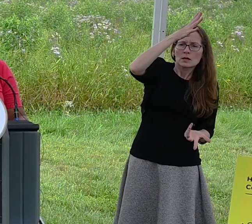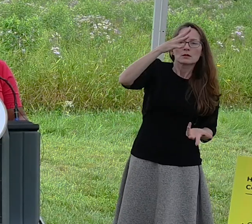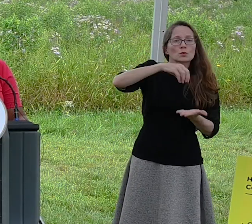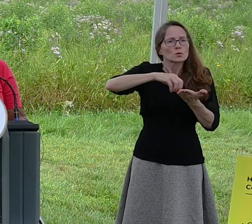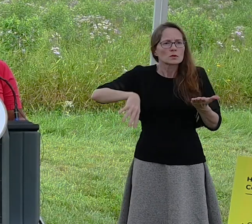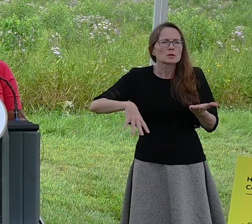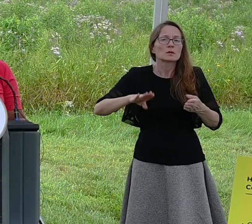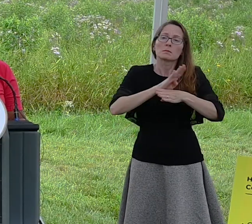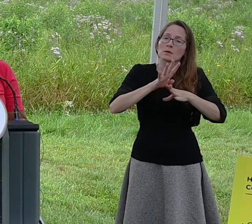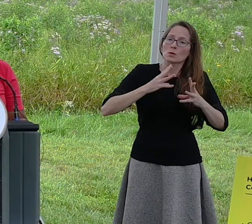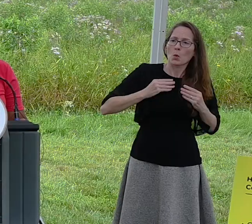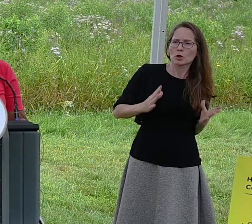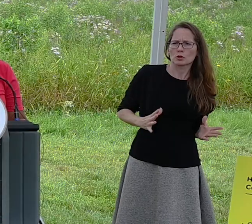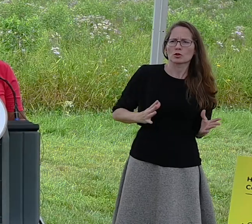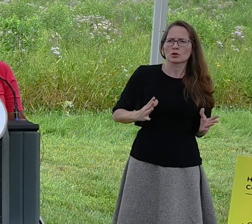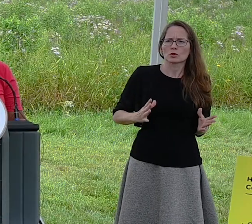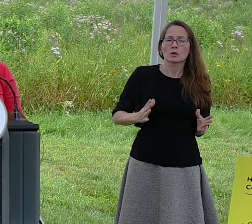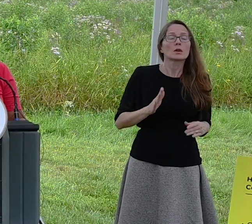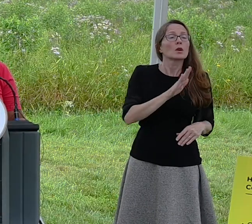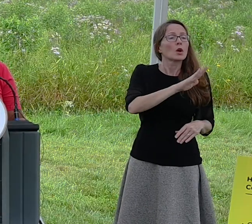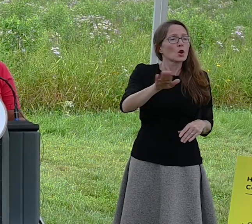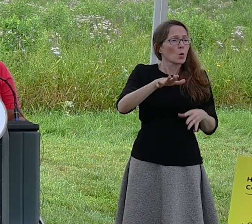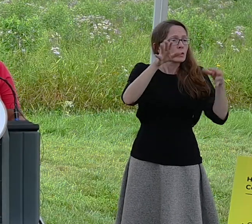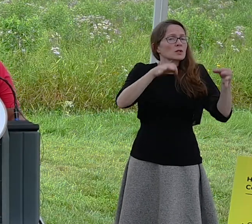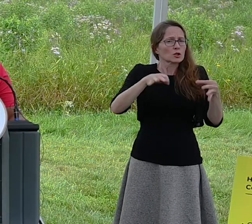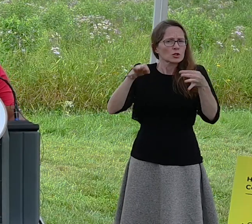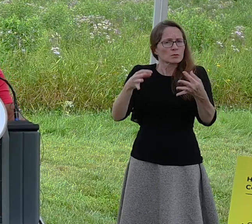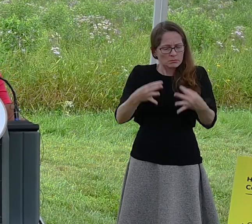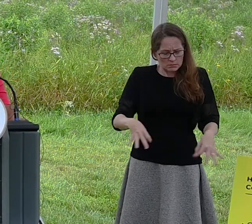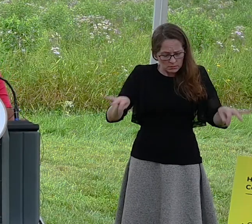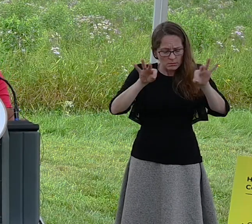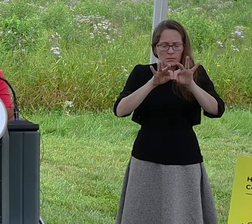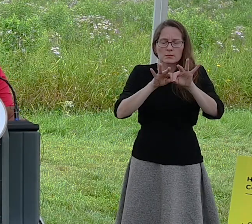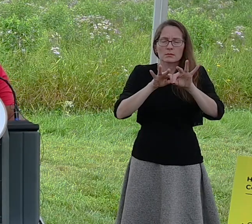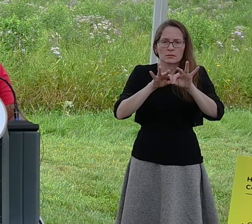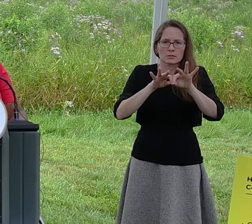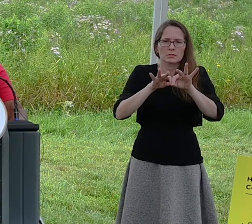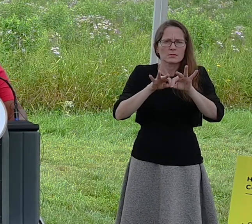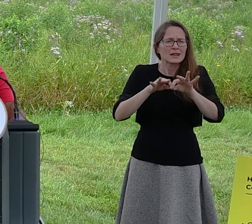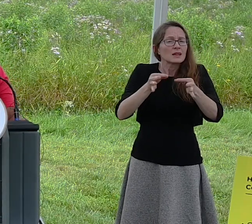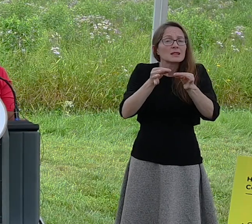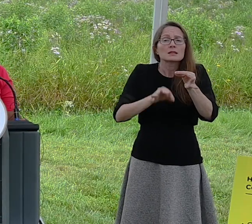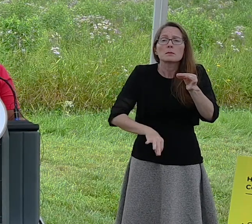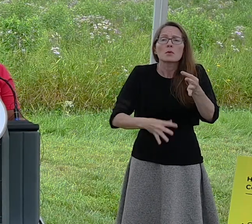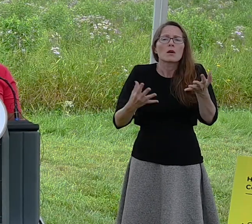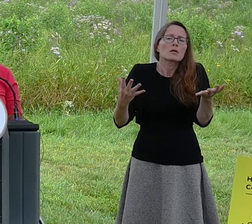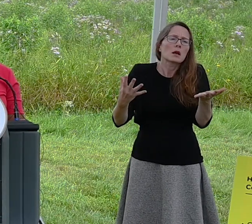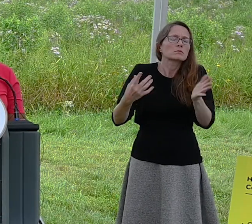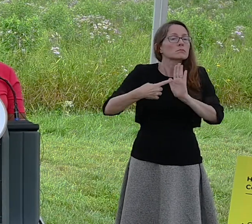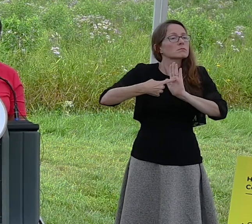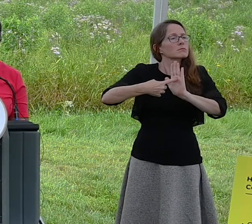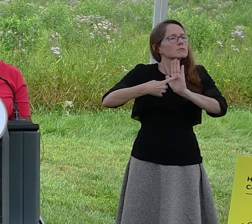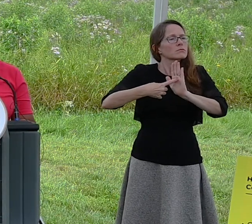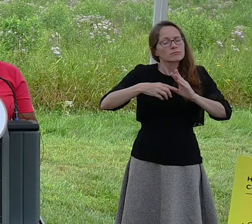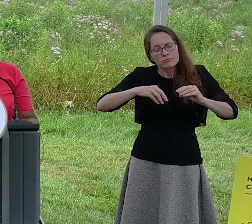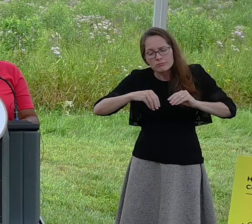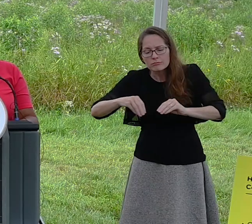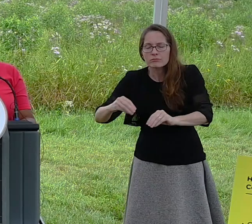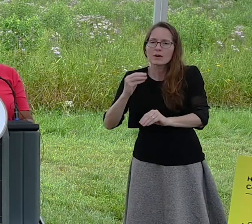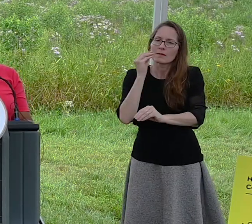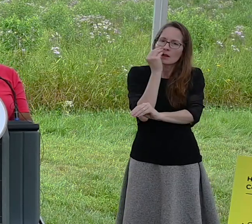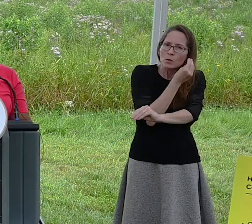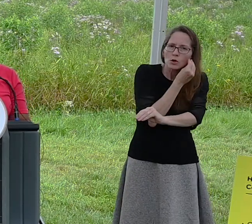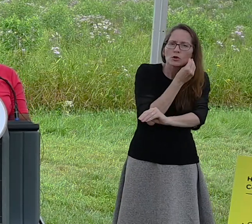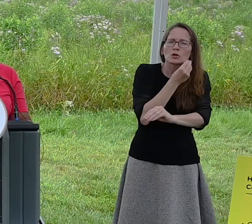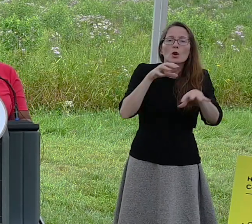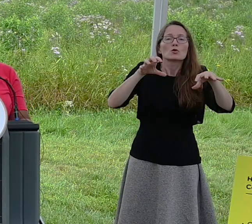owner, your actions matter. Simple steps like planting a pollinator garden or a rain garden in your